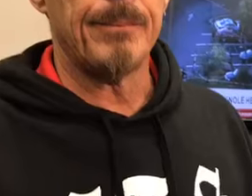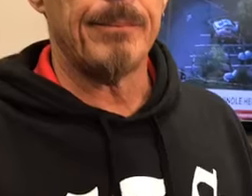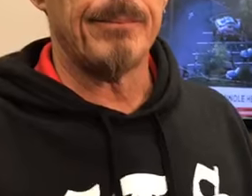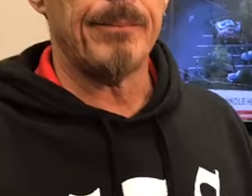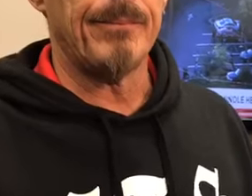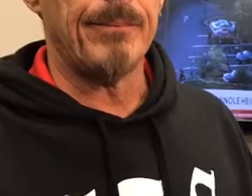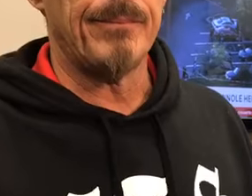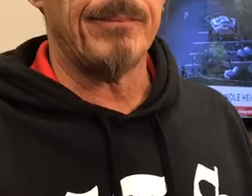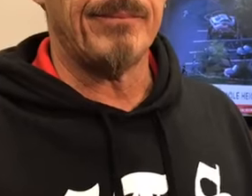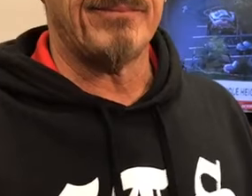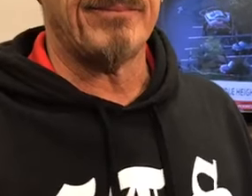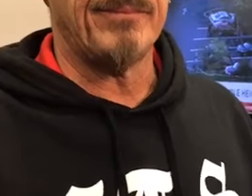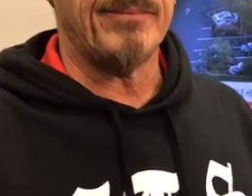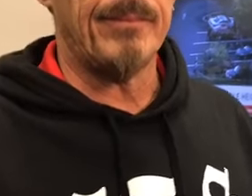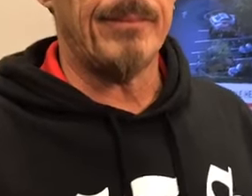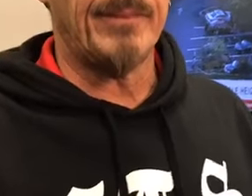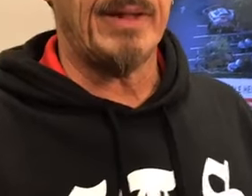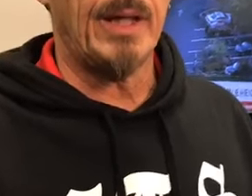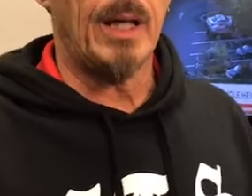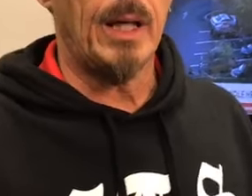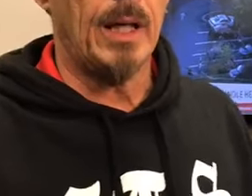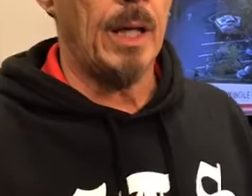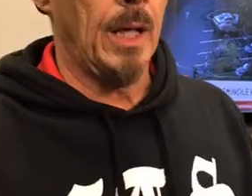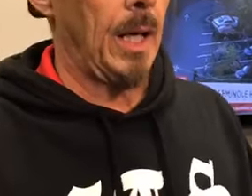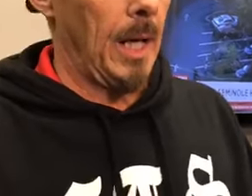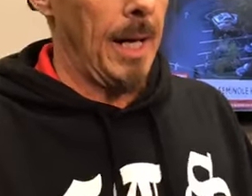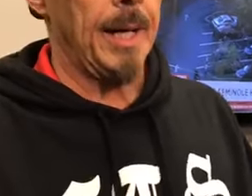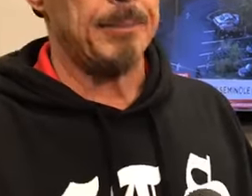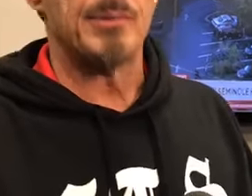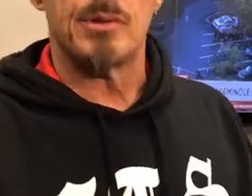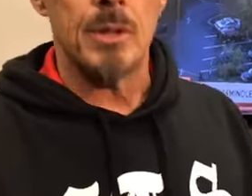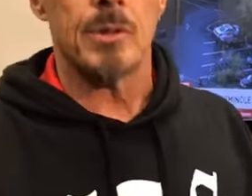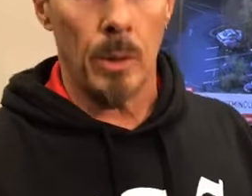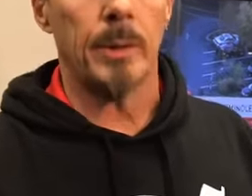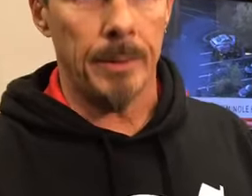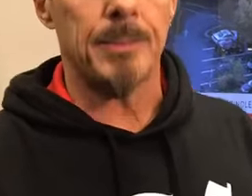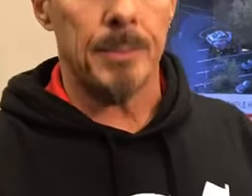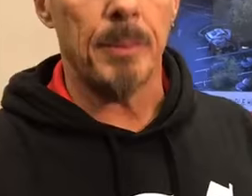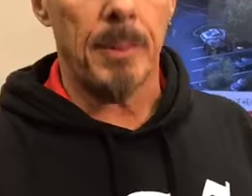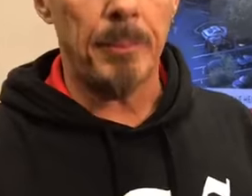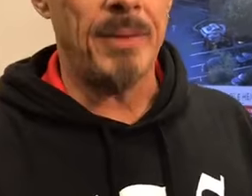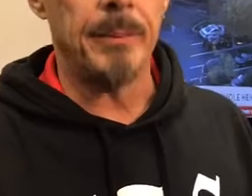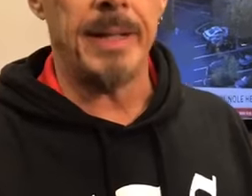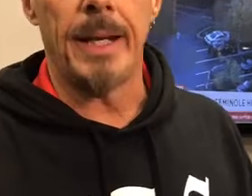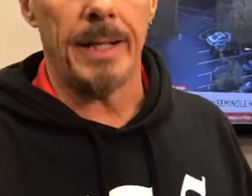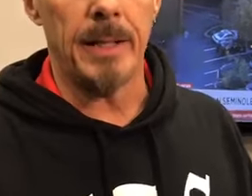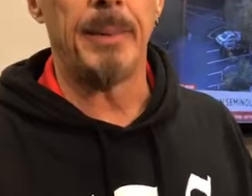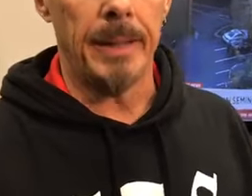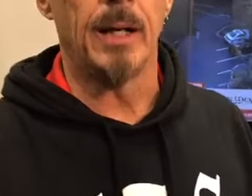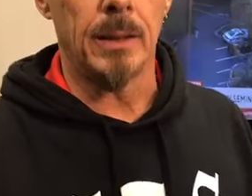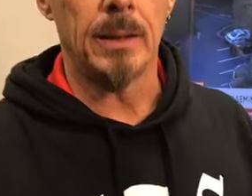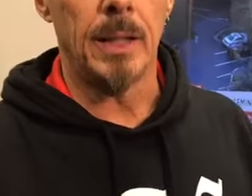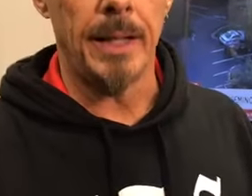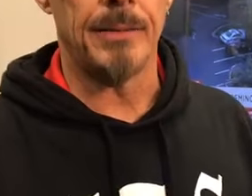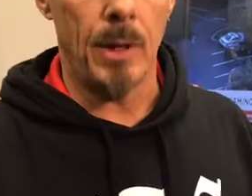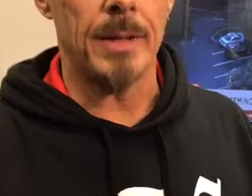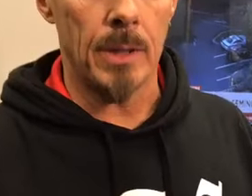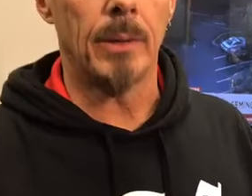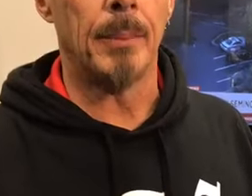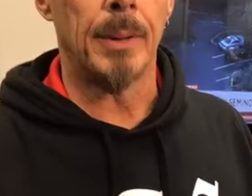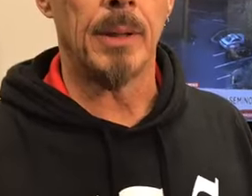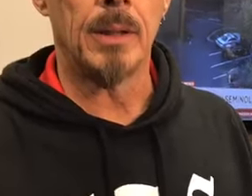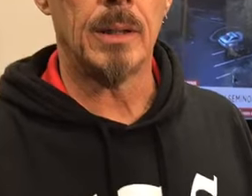How did you find out that this was going to be an important meeting to be to tonight? I was just told at a private meeting I needed to be here. Yeah. And so